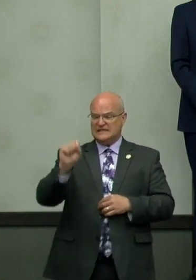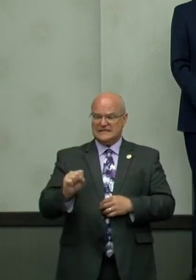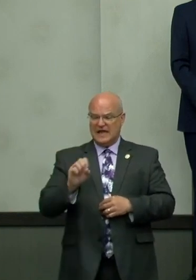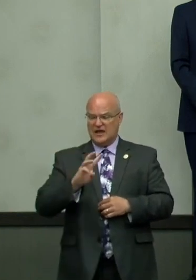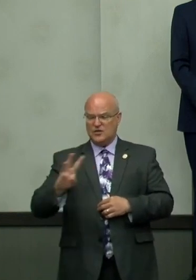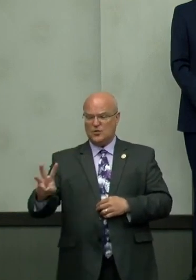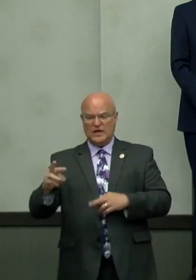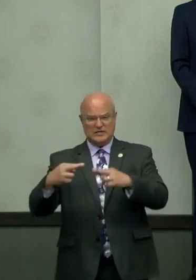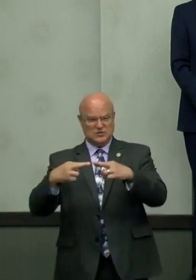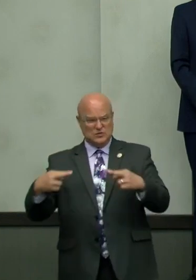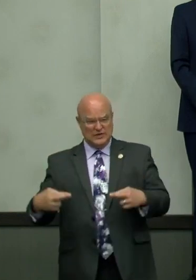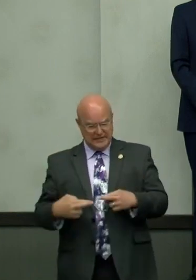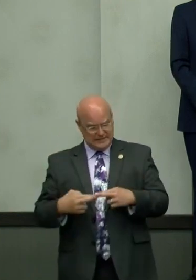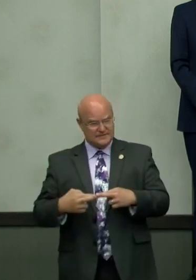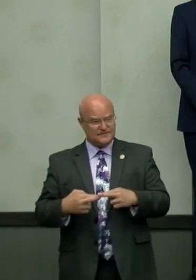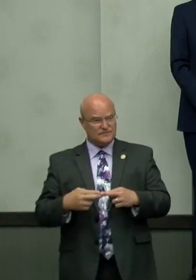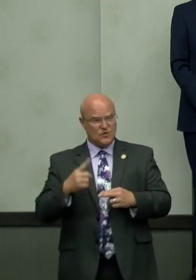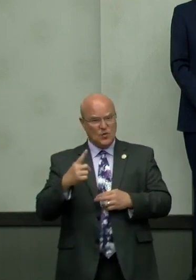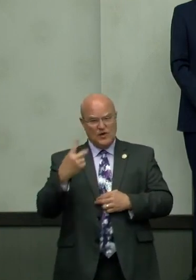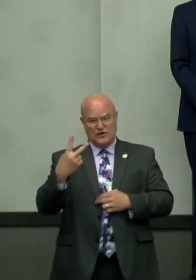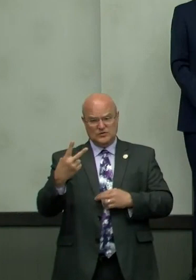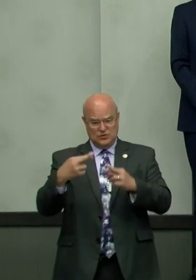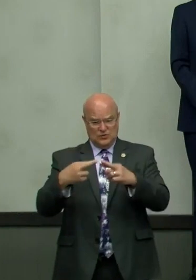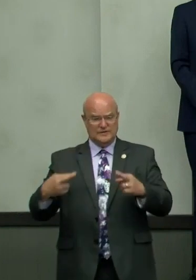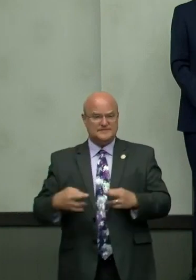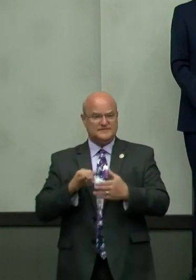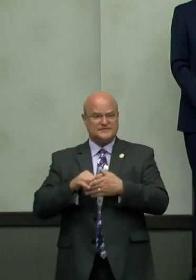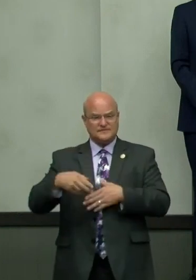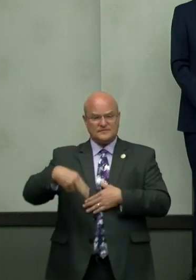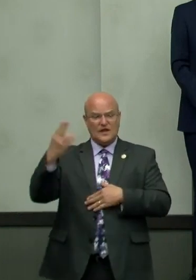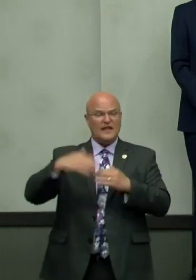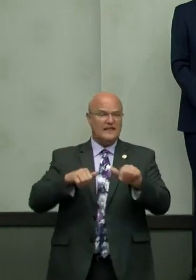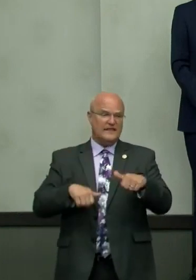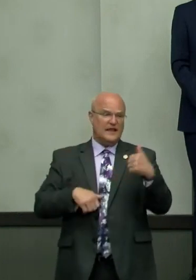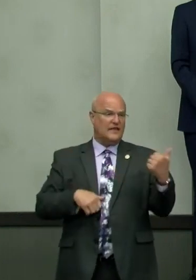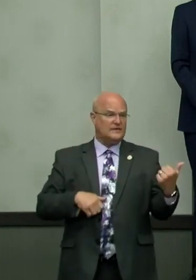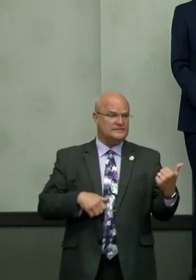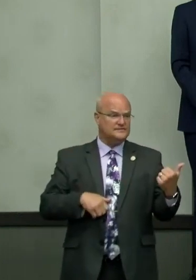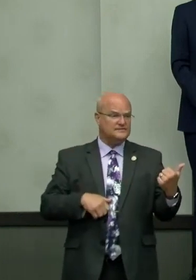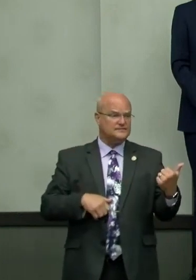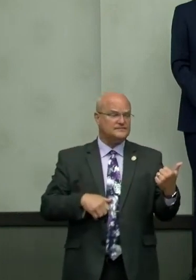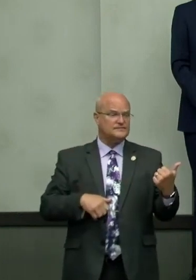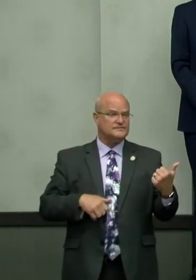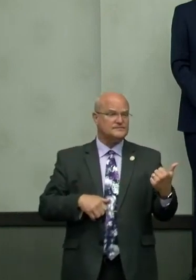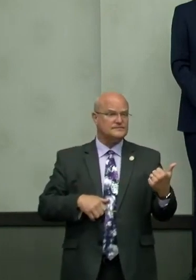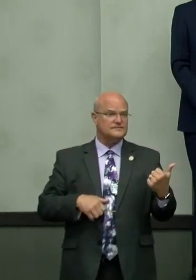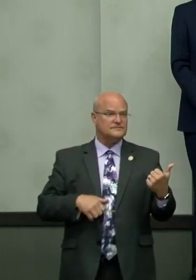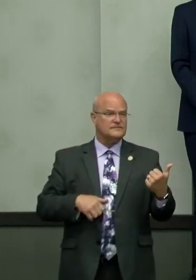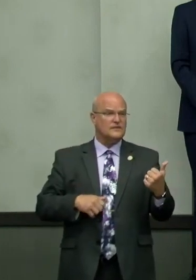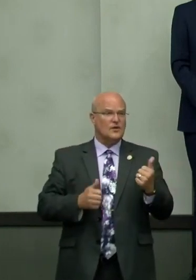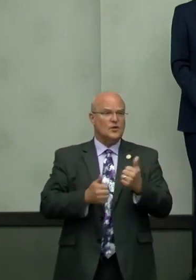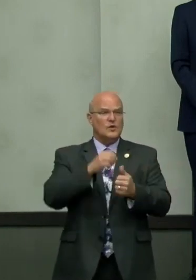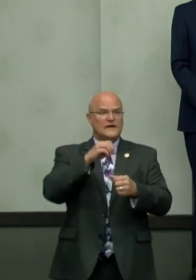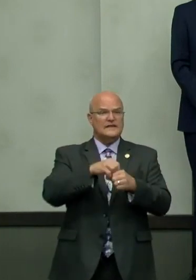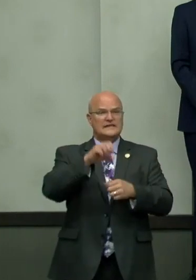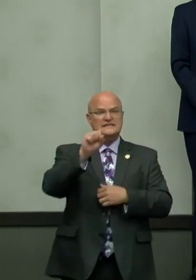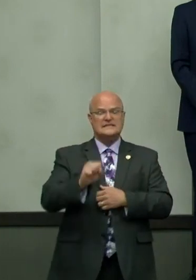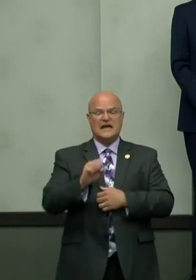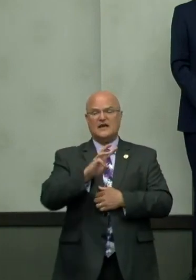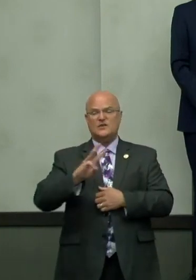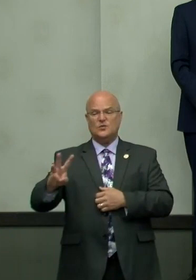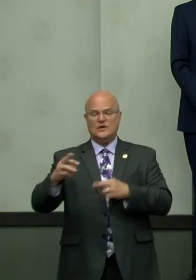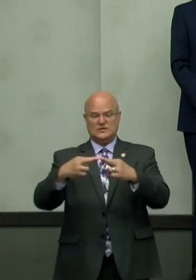Southwest region was one of the 2 regions that were higher than the others, and within Southwest